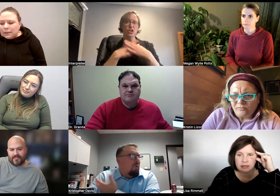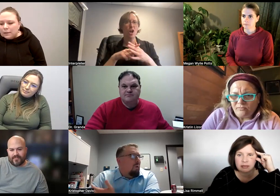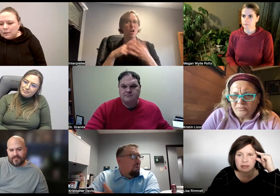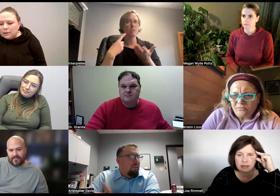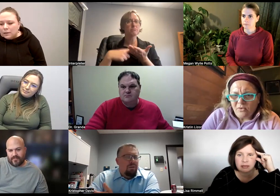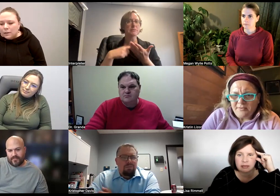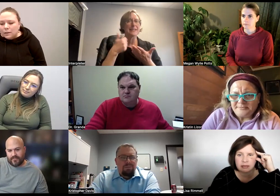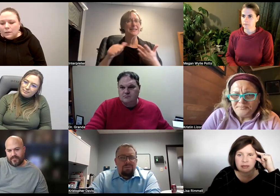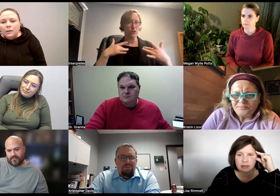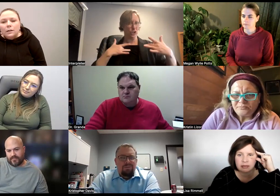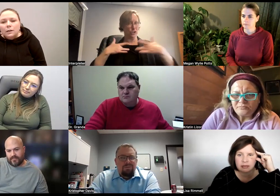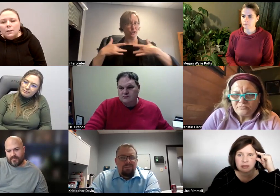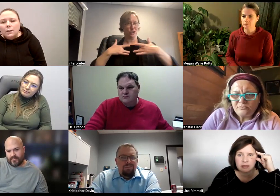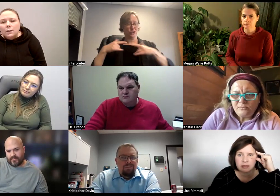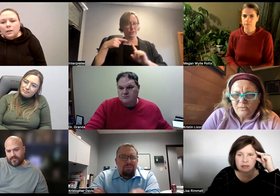Um,